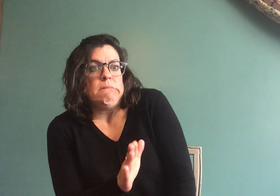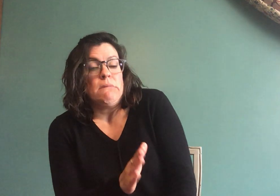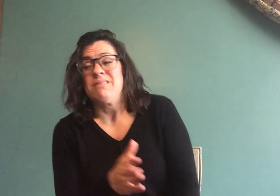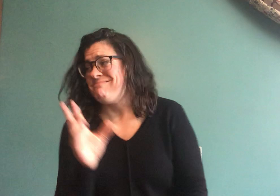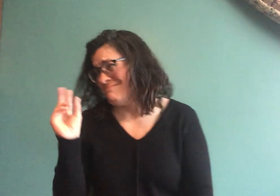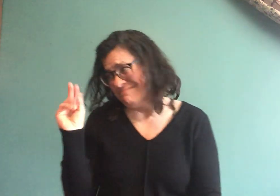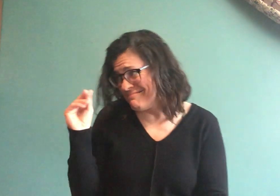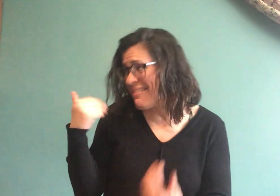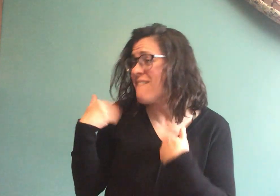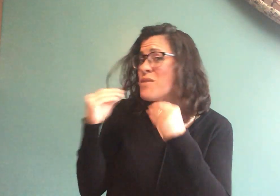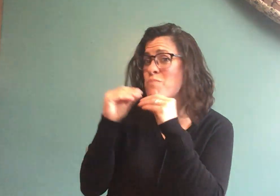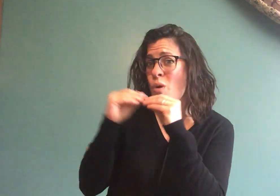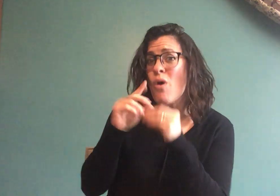Megan?